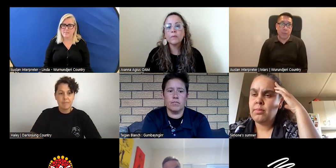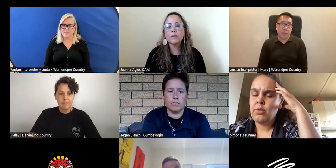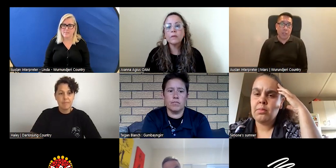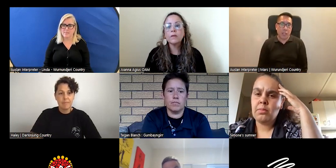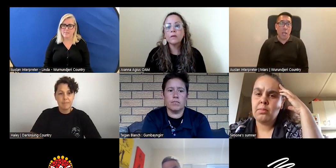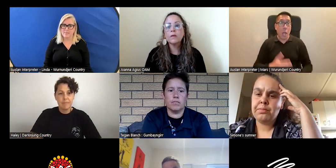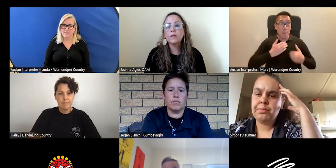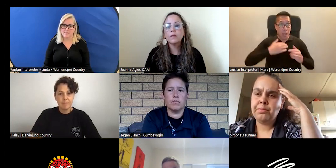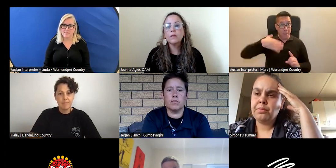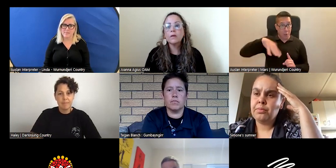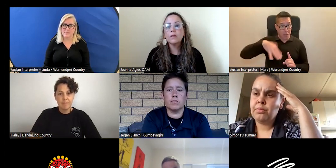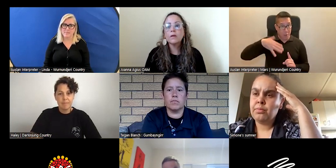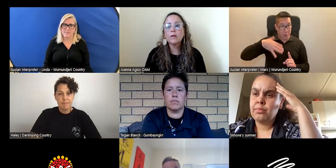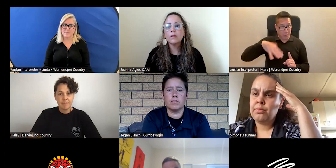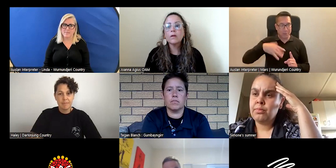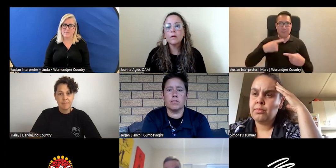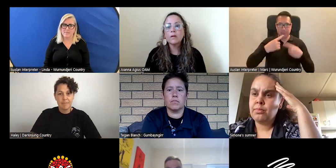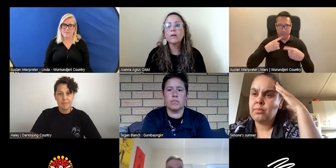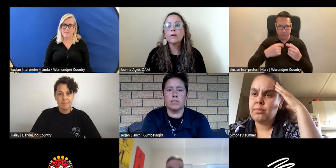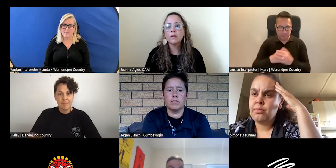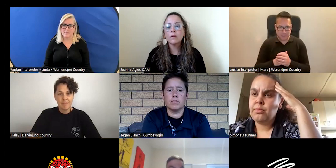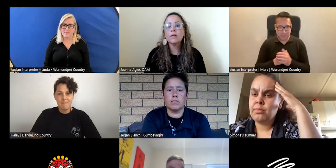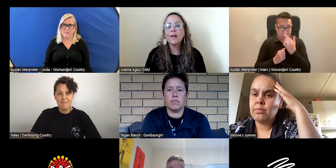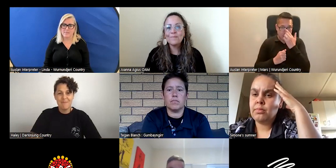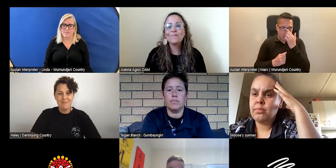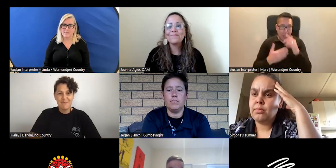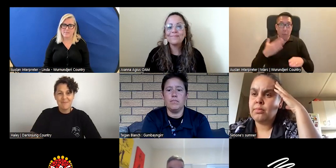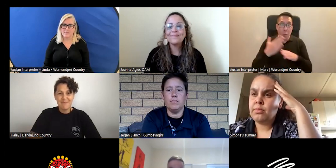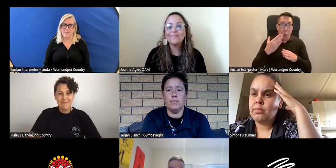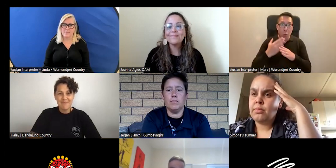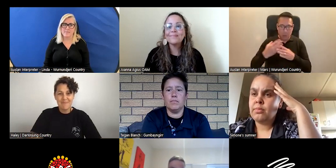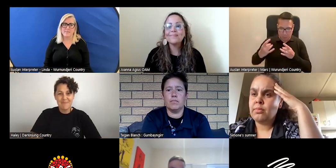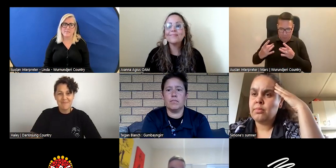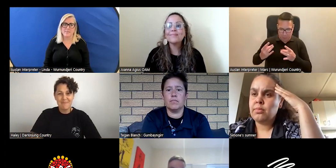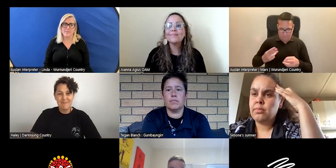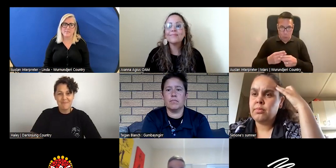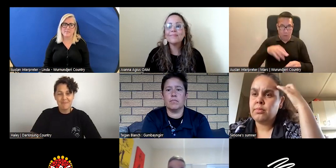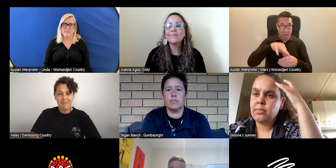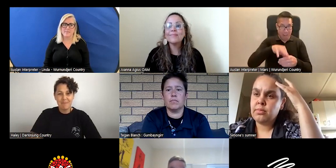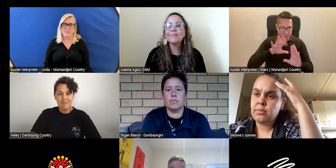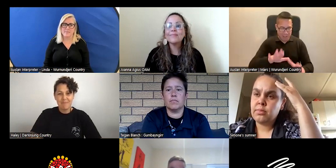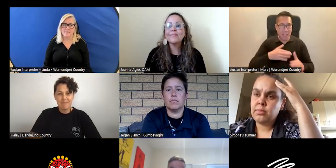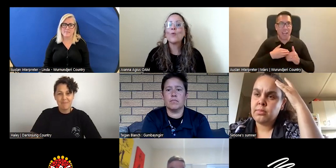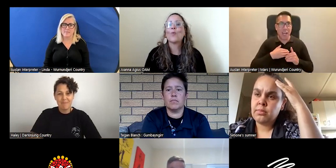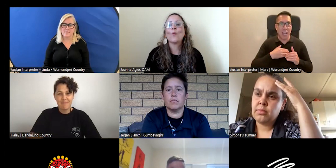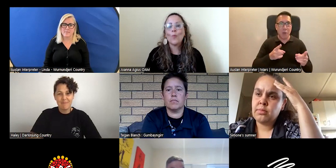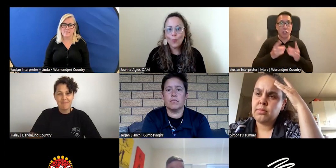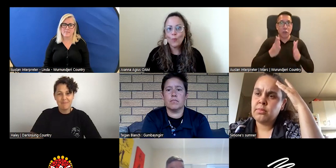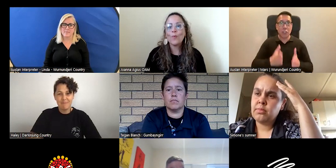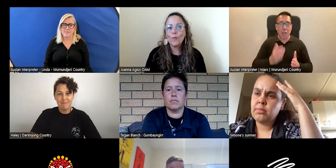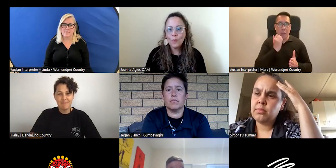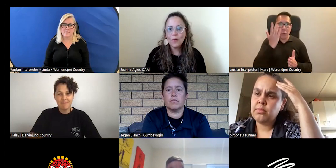My background in terms of what I've done leading up to this work is I've been the Director of Aboriginal Practice